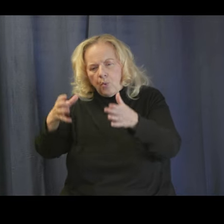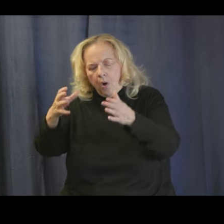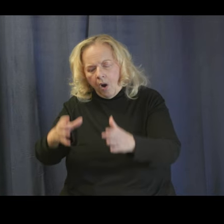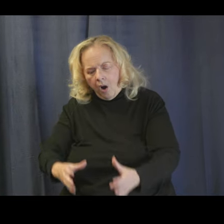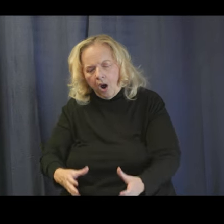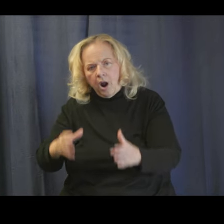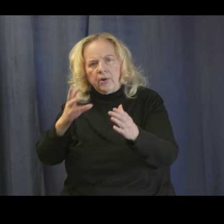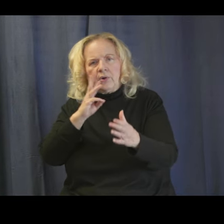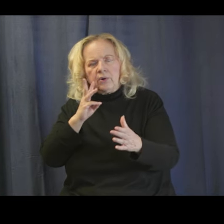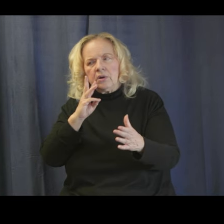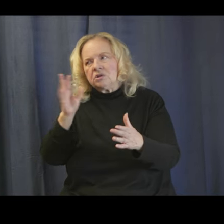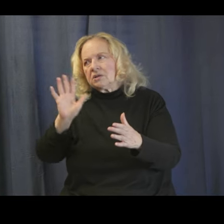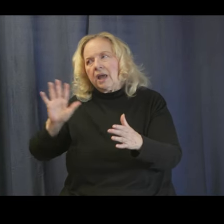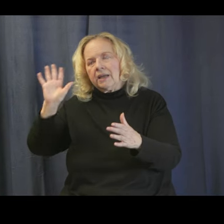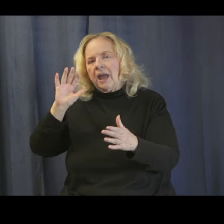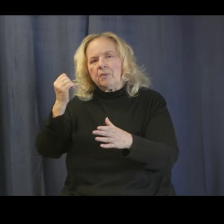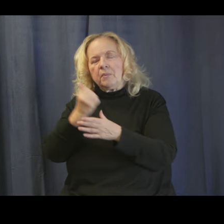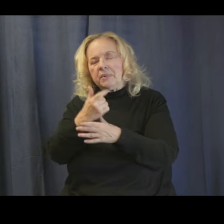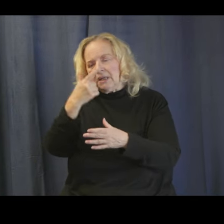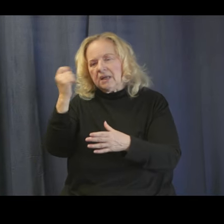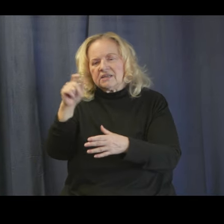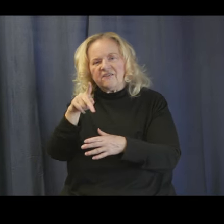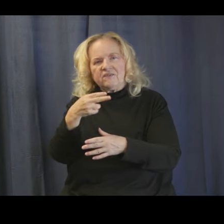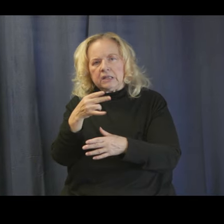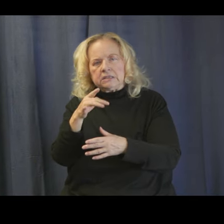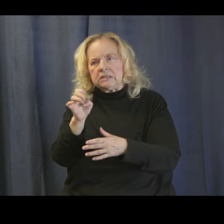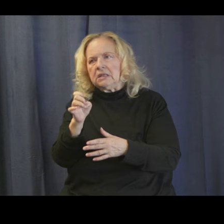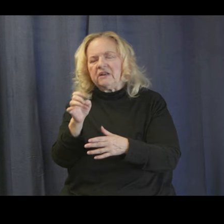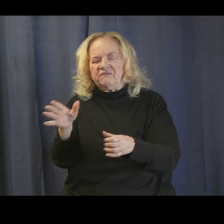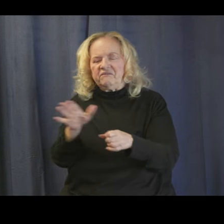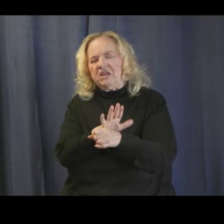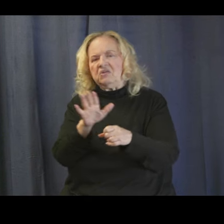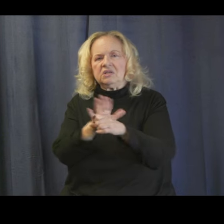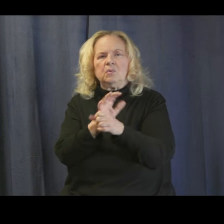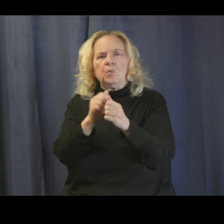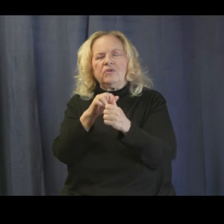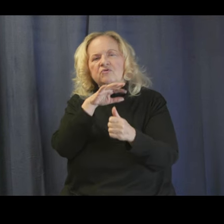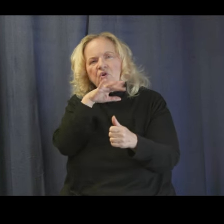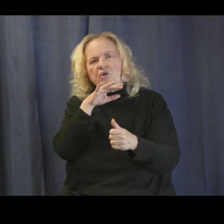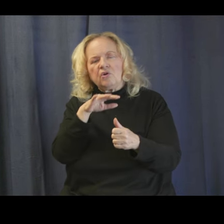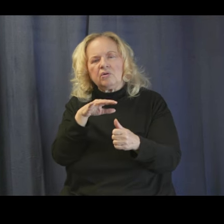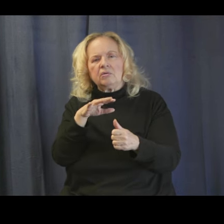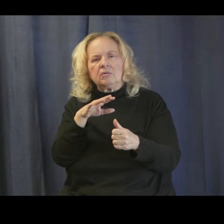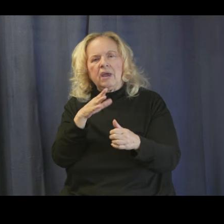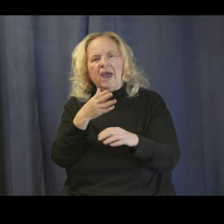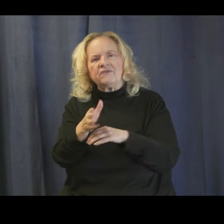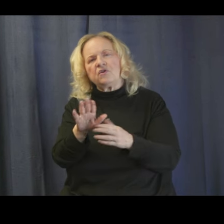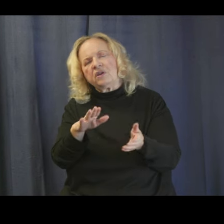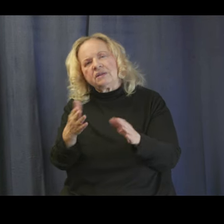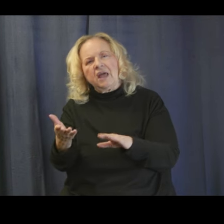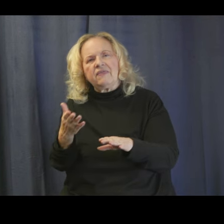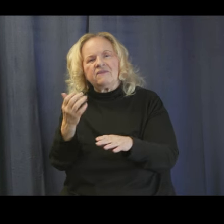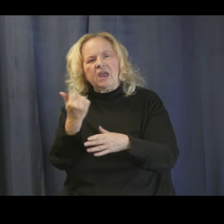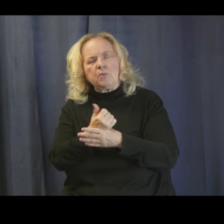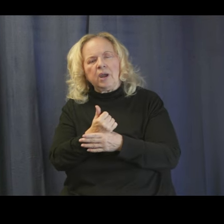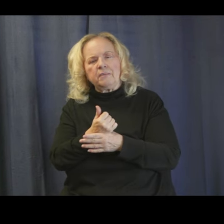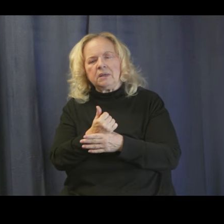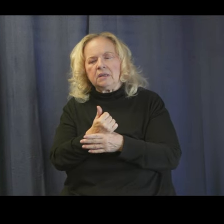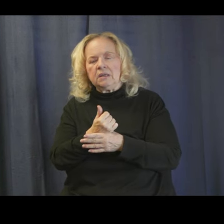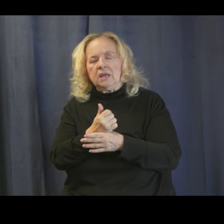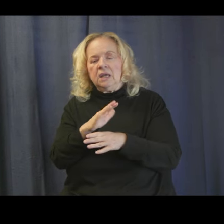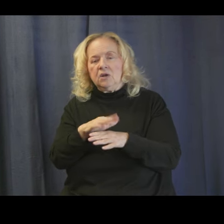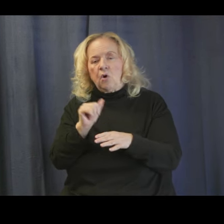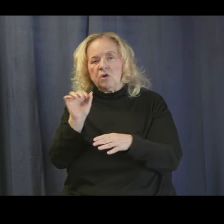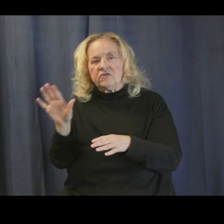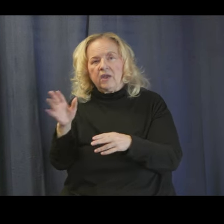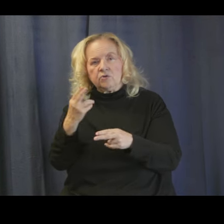in the days of Abraham, because the Philistines, you know, had filled them with dirt after the death of Abraham. And then look at this. He